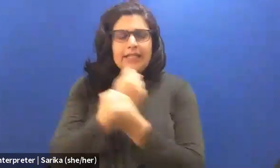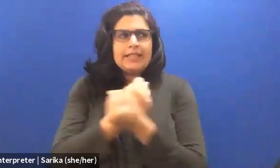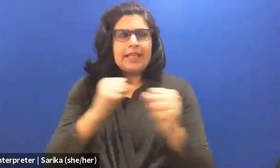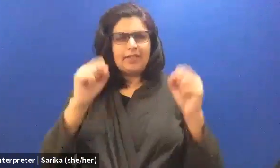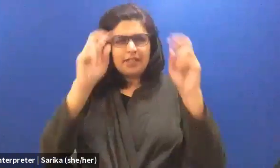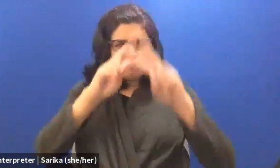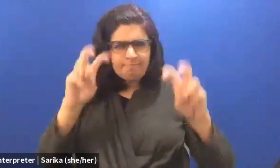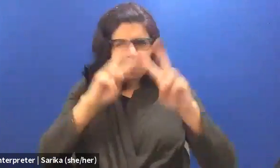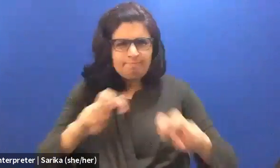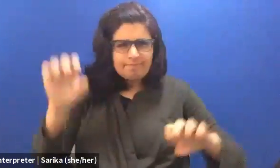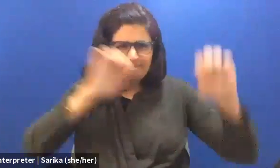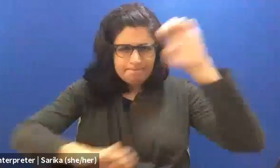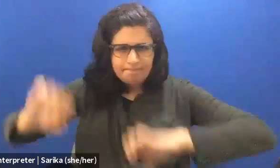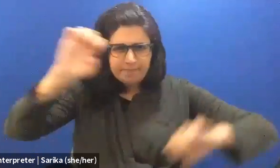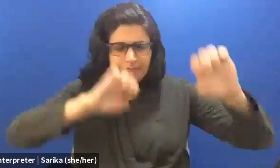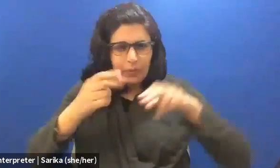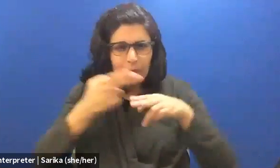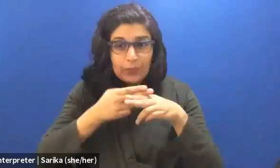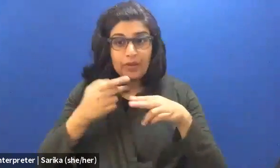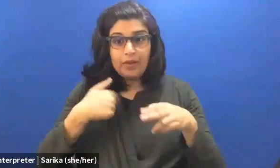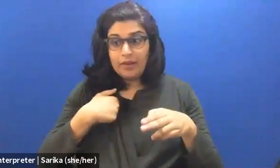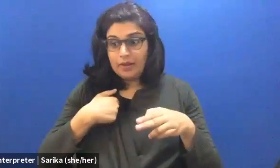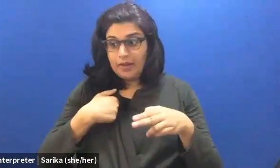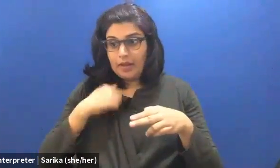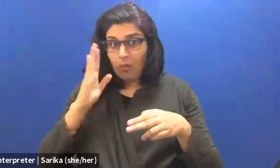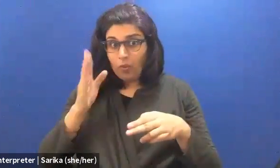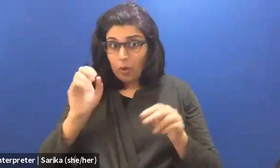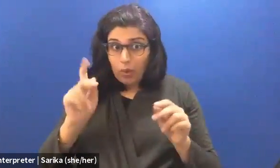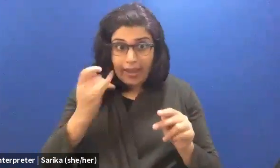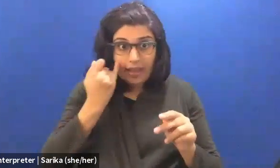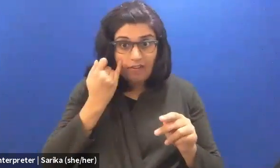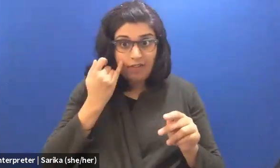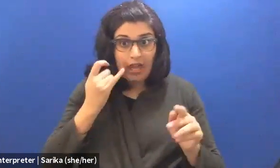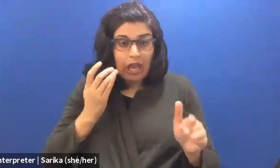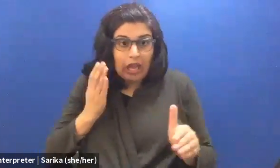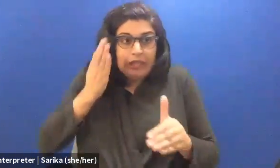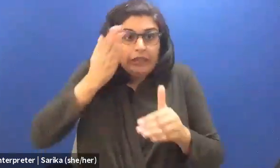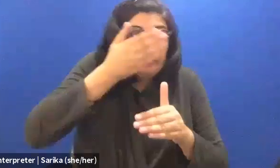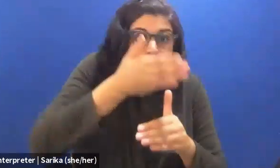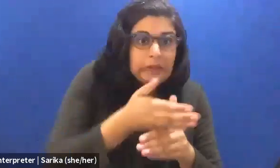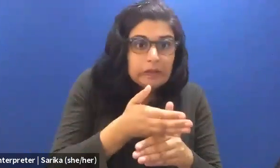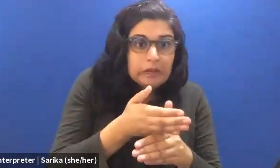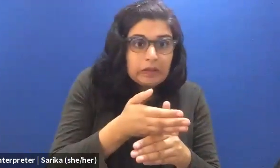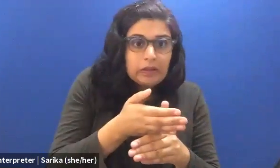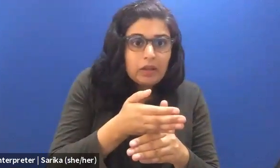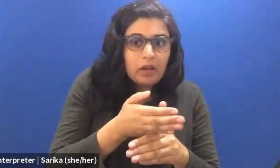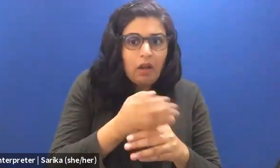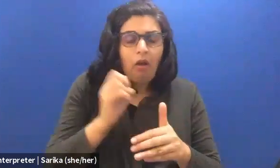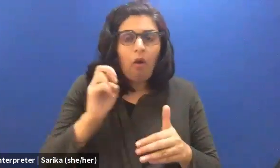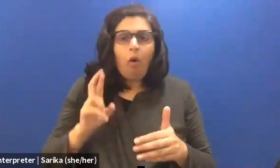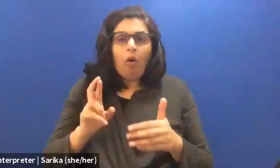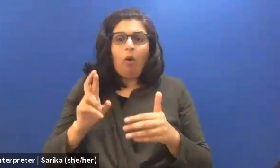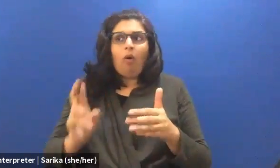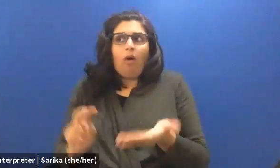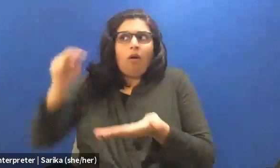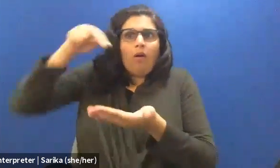a brief safety assessment. Am I going to be okay if I physically intervene or step up?